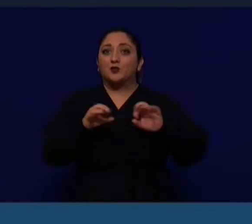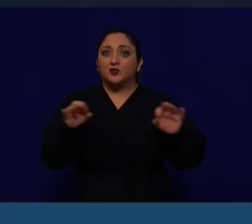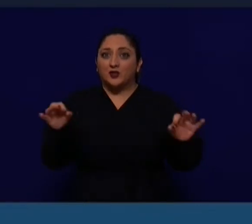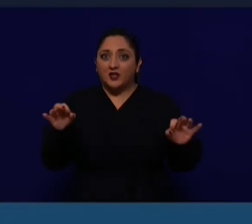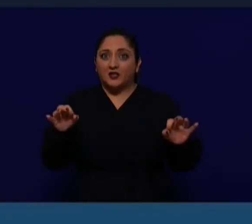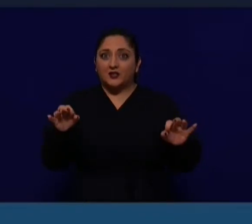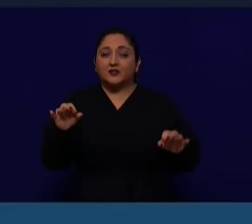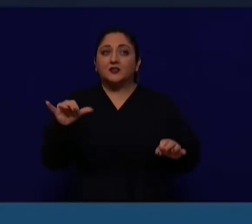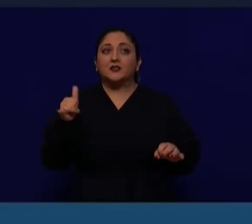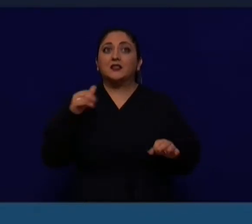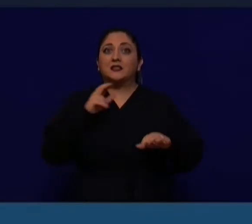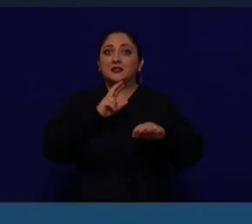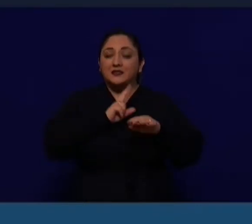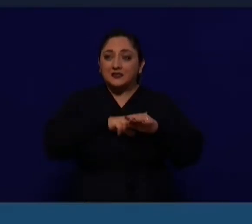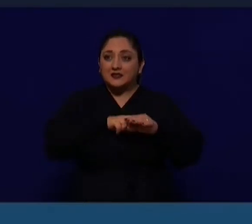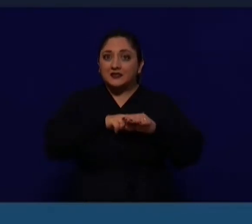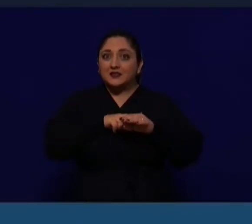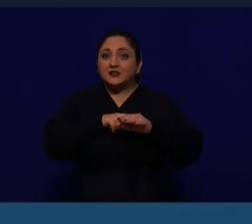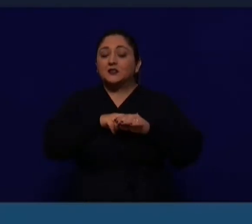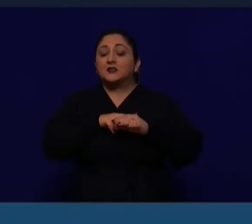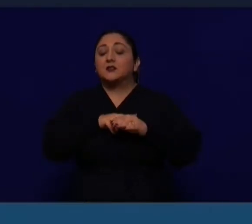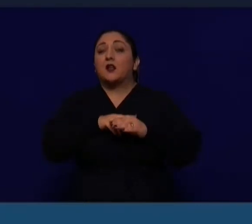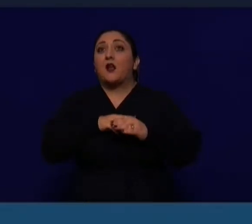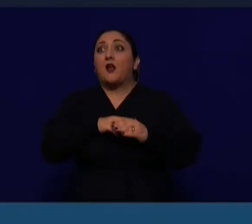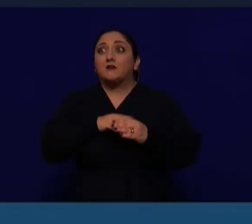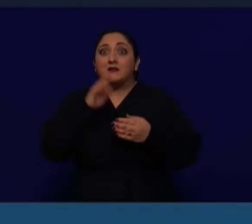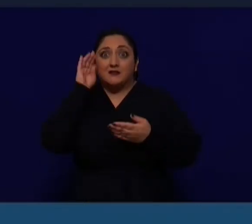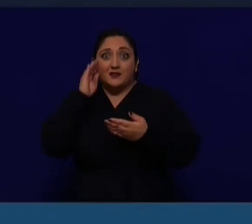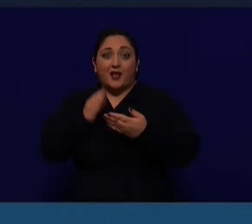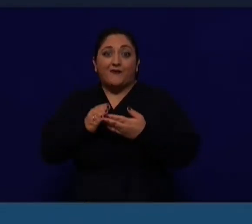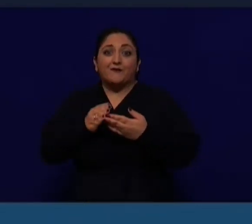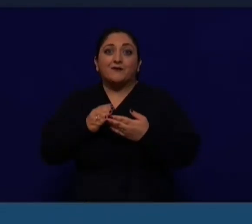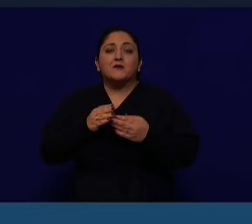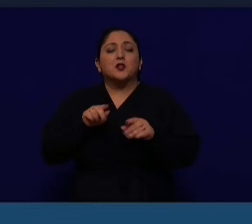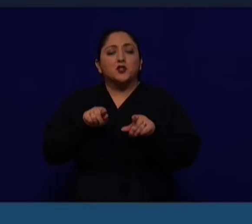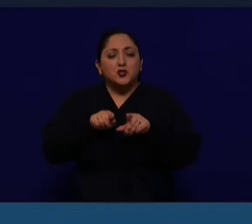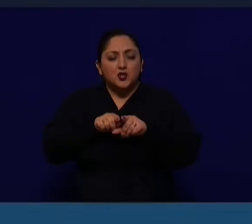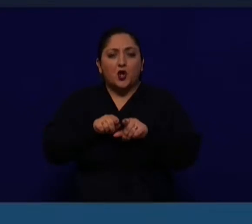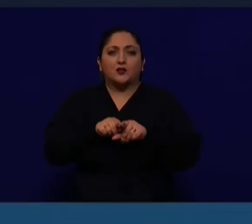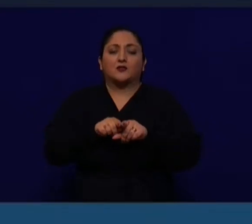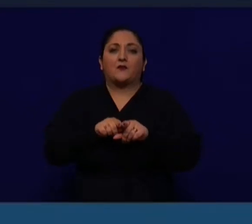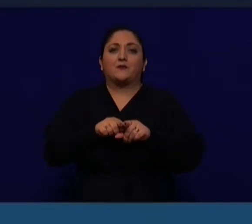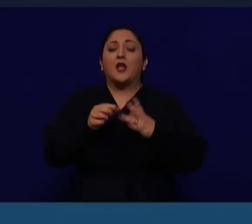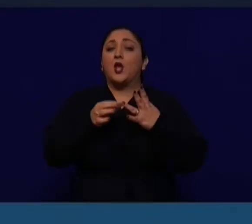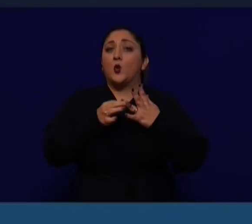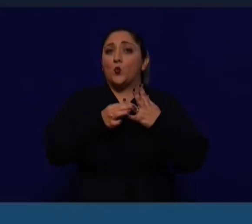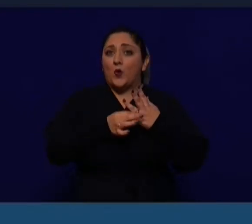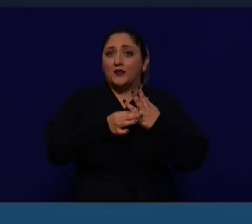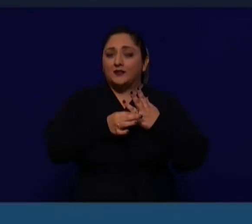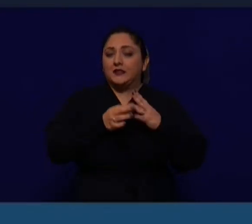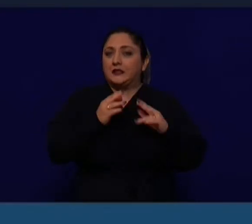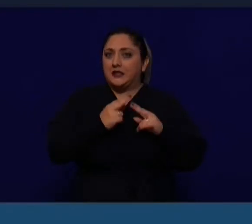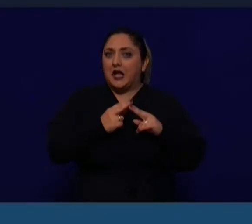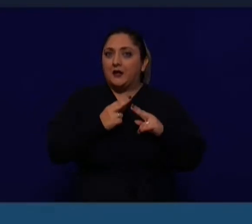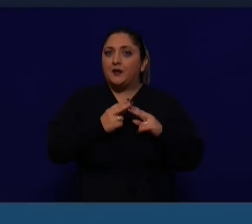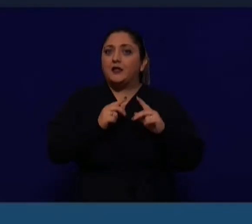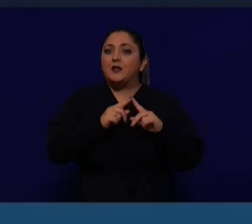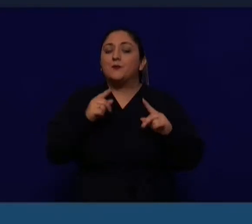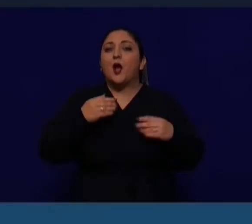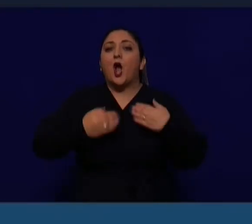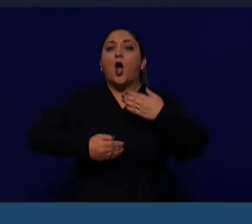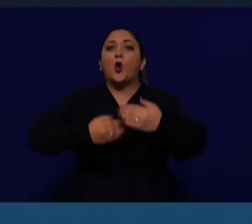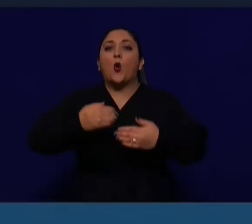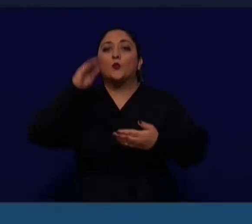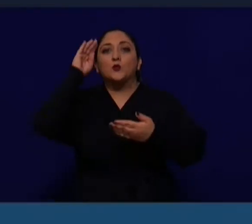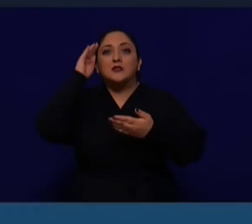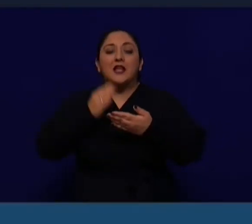inti tista' timmitika tkun tista' timmitika. Anka f'events bħal il-weddings li jsiru dawn iridu jibqgħu jsiru wkoll b'sit